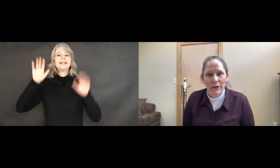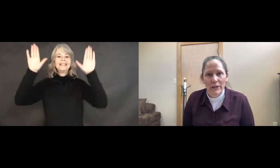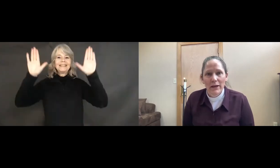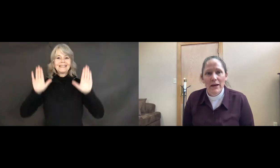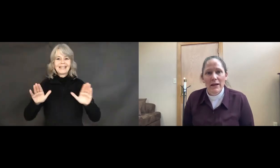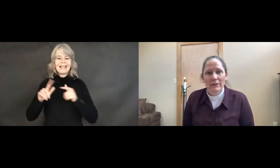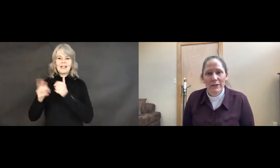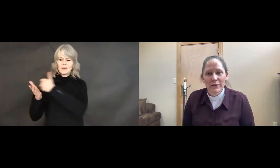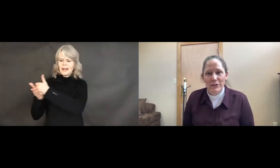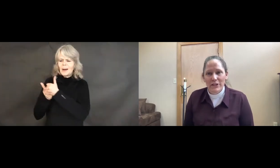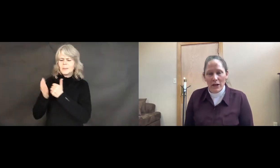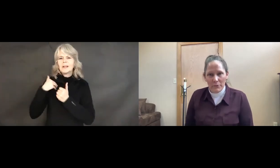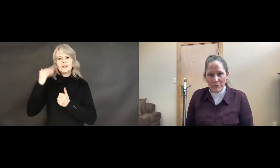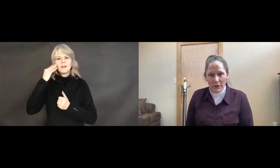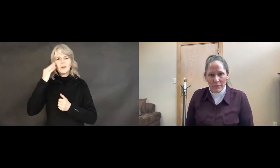communion liturgy comes from.